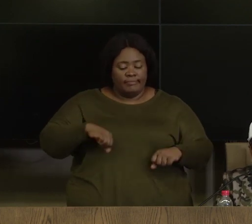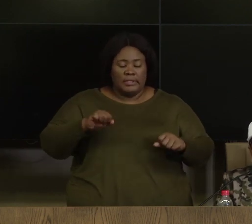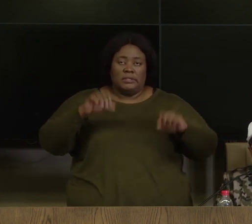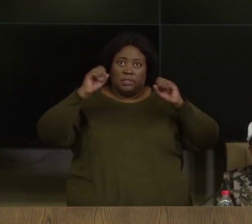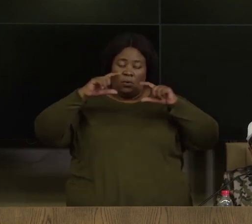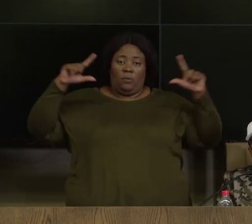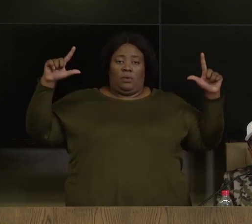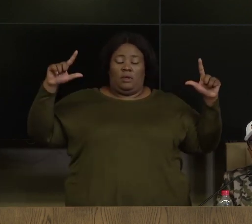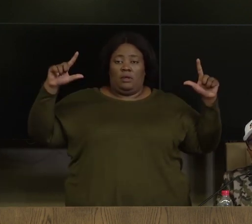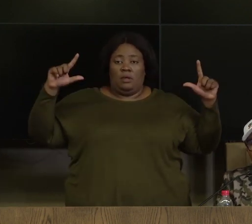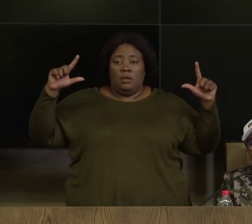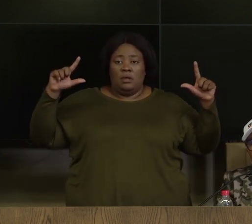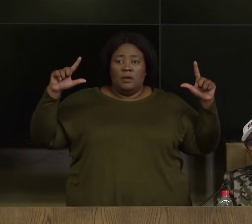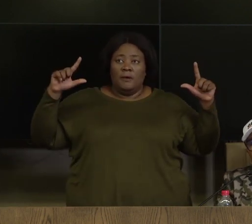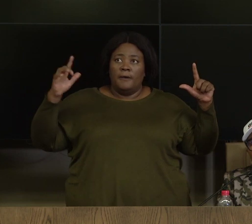fact that